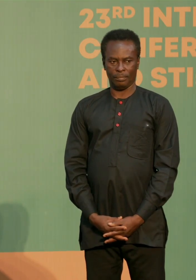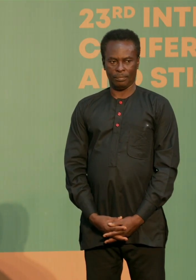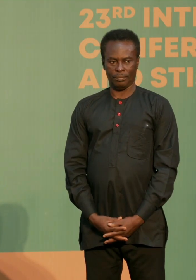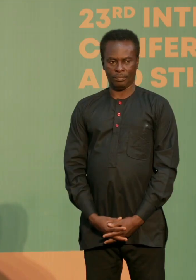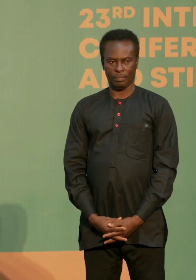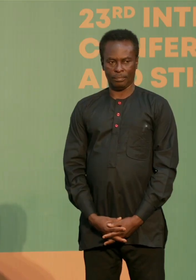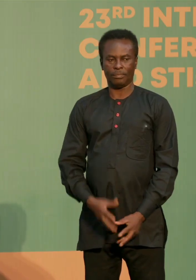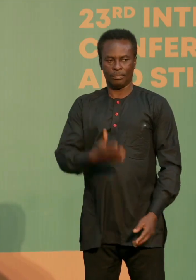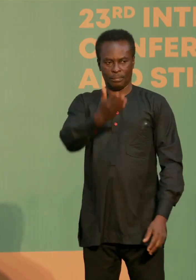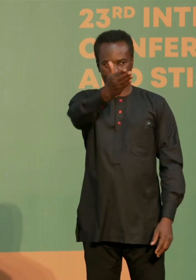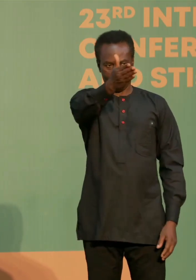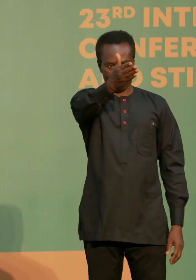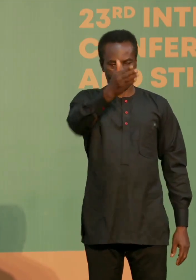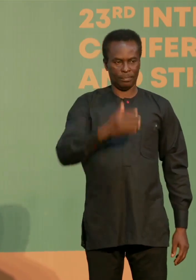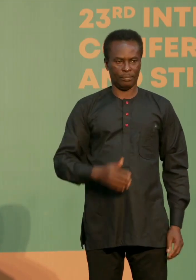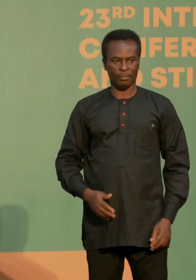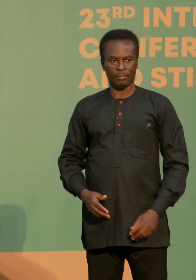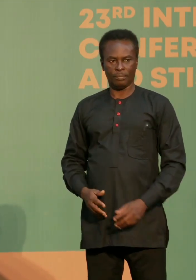Yes, over there.